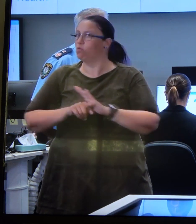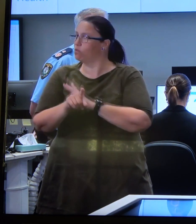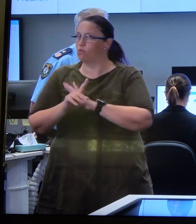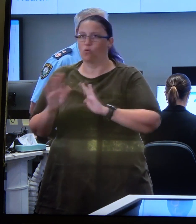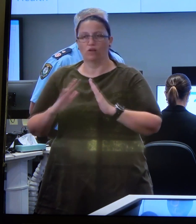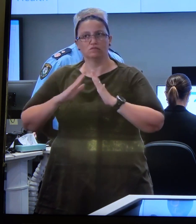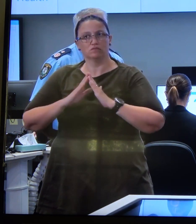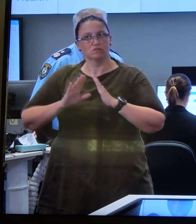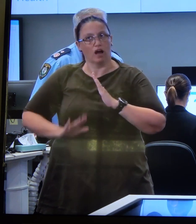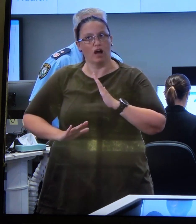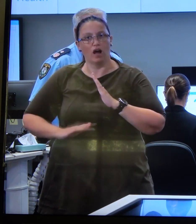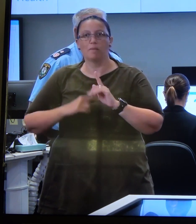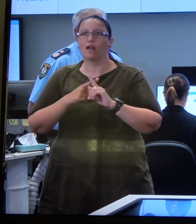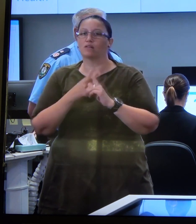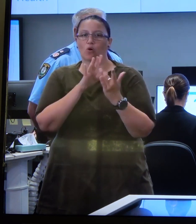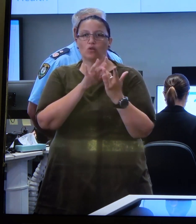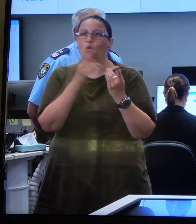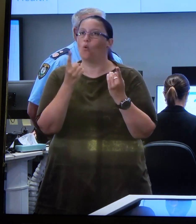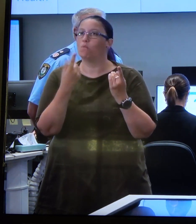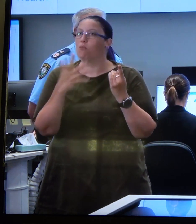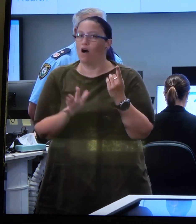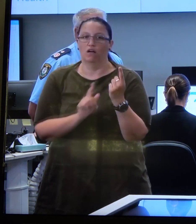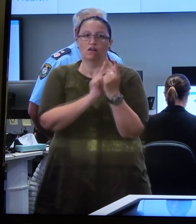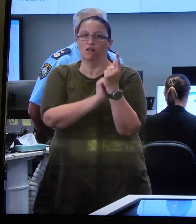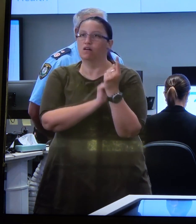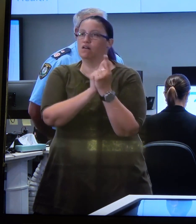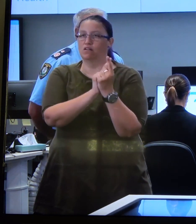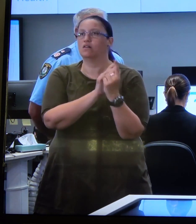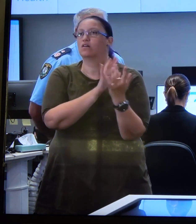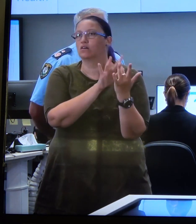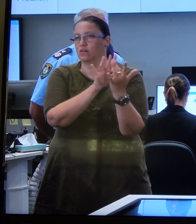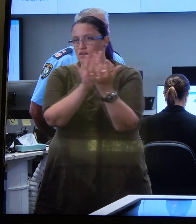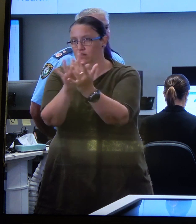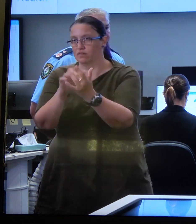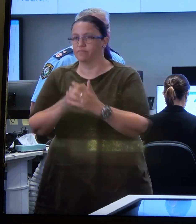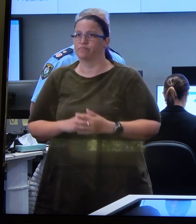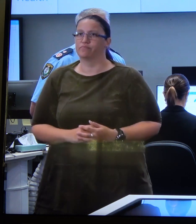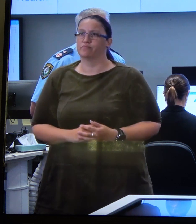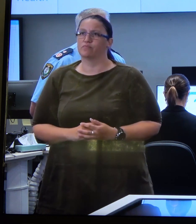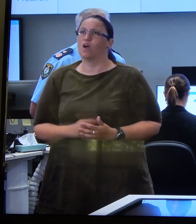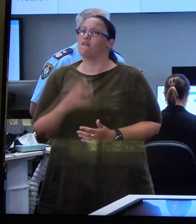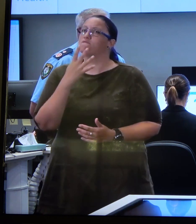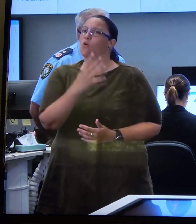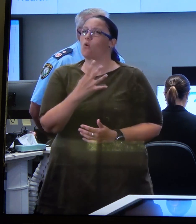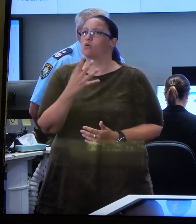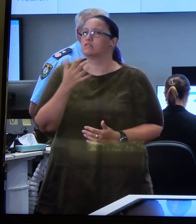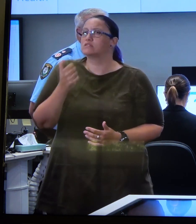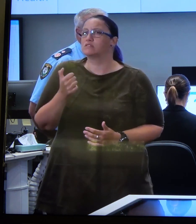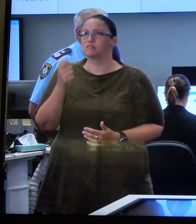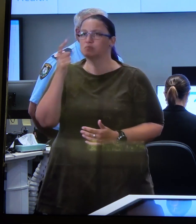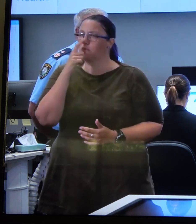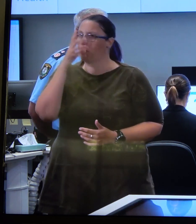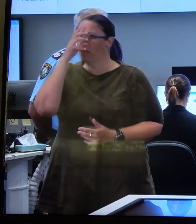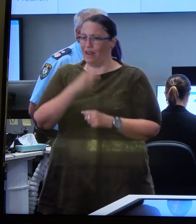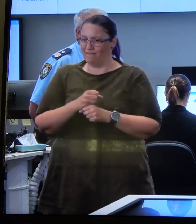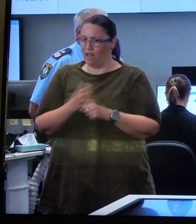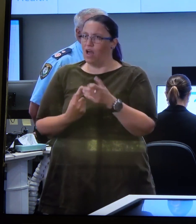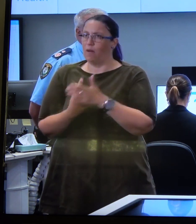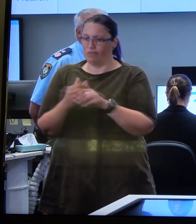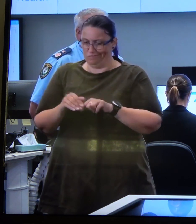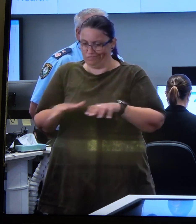cases under investigation and 46 cases where we believe local transmission has